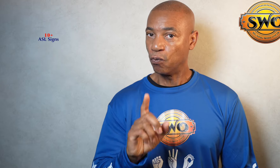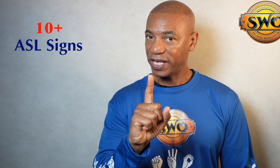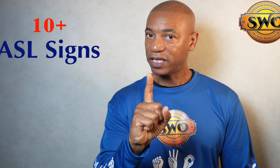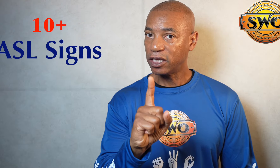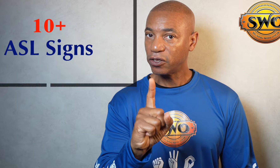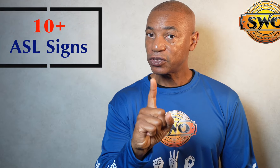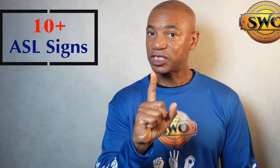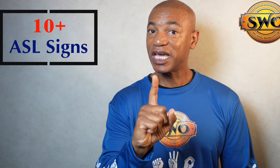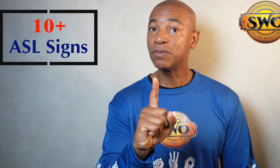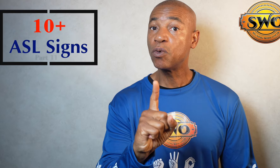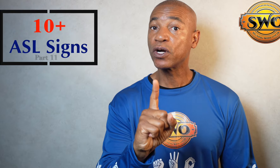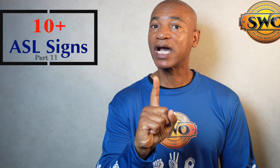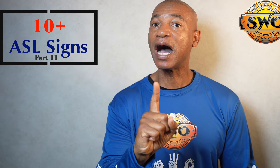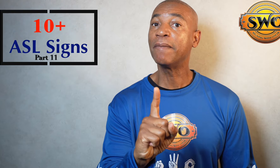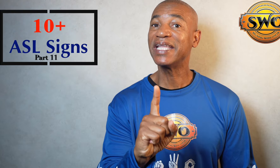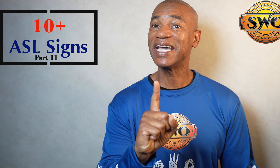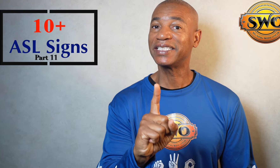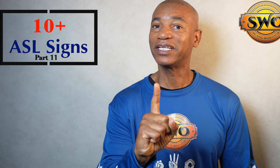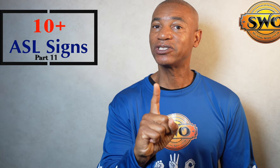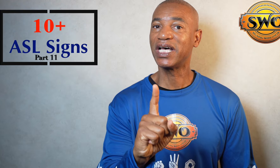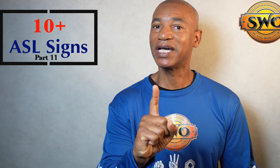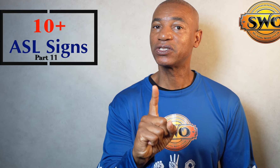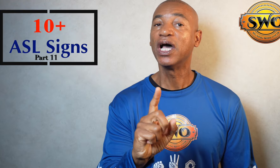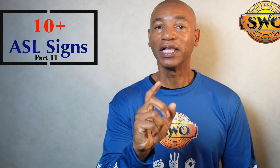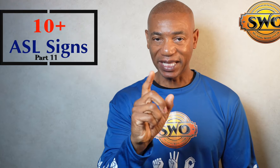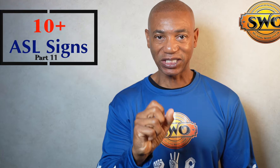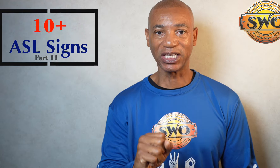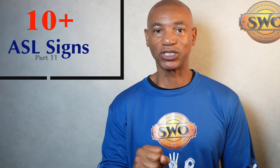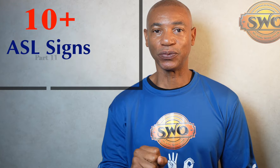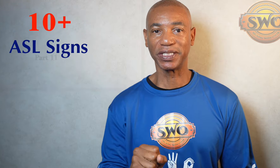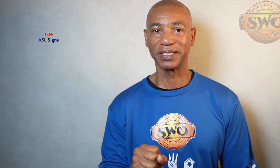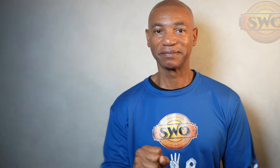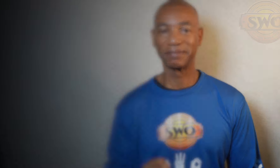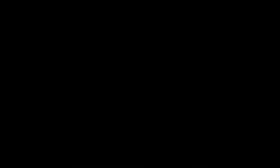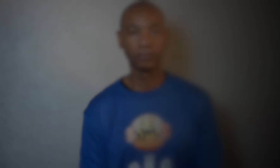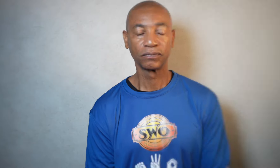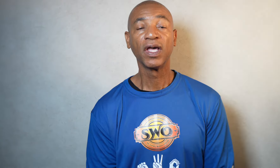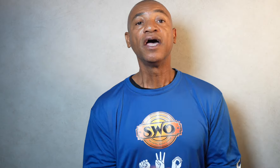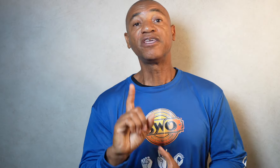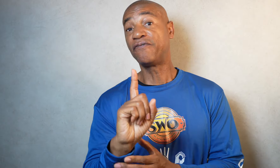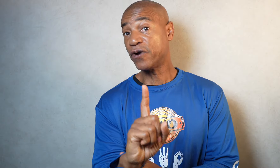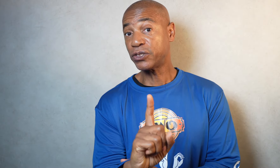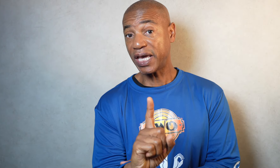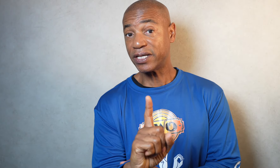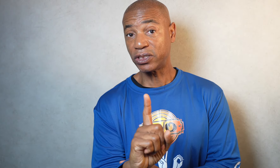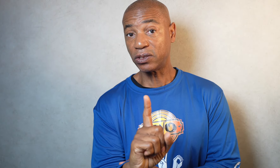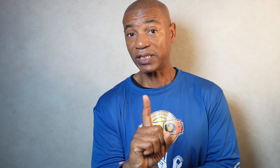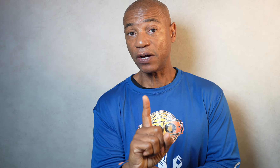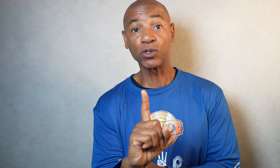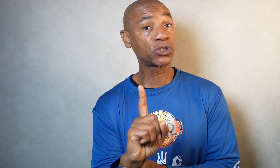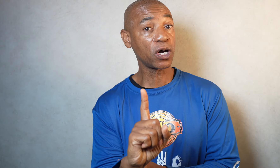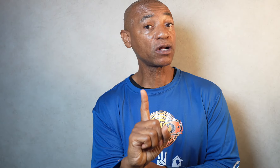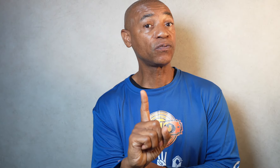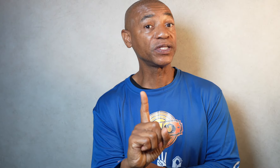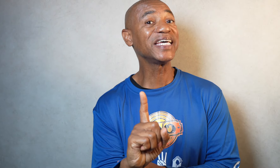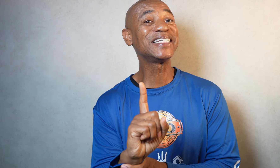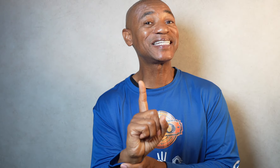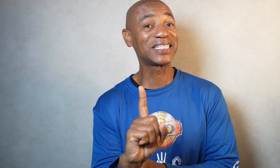Ready to learn 10 more common ASL signs? Let's get to it. The first ASL sign we'll start off with is the